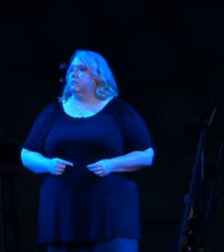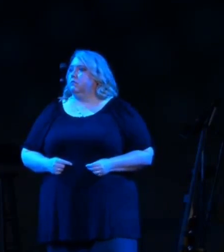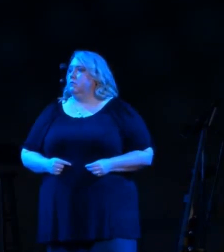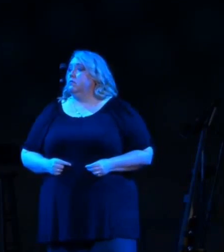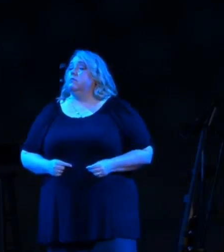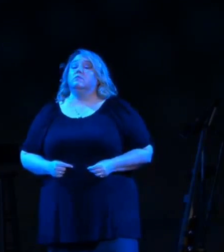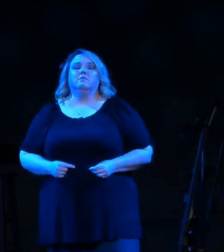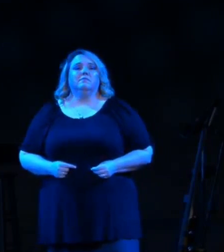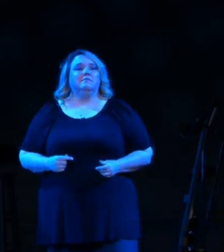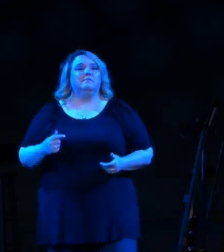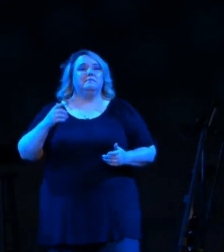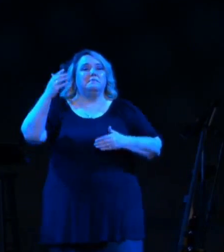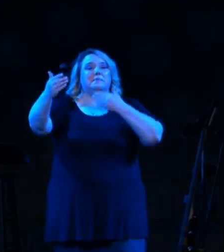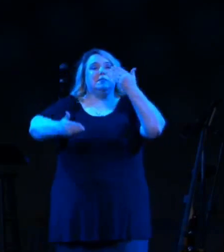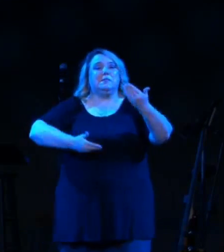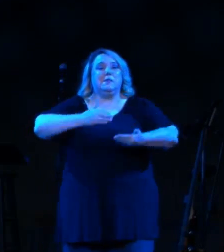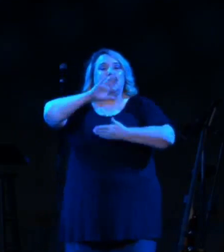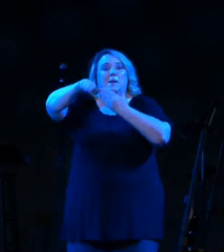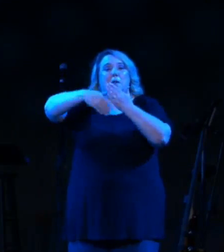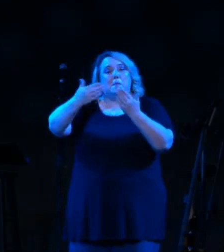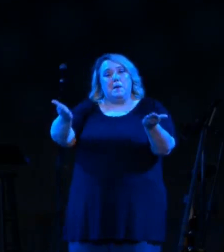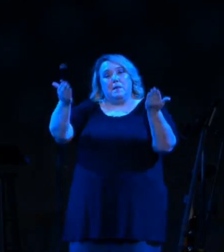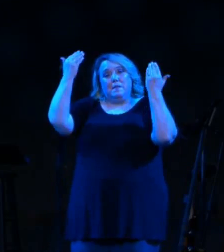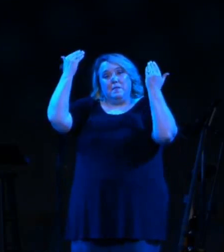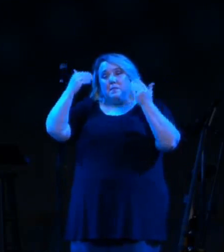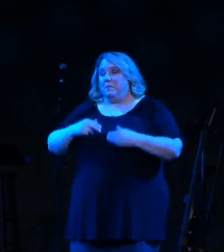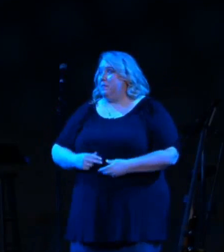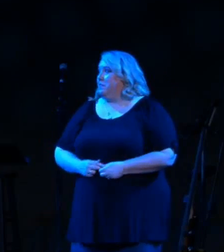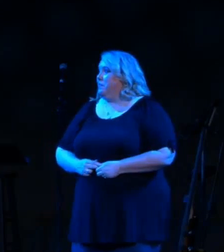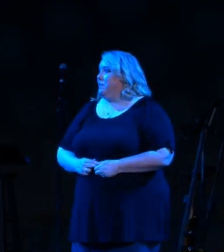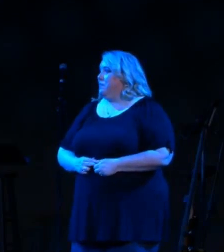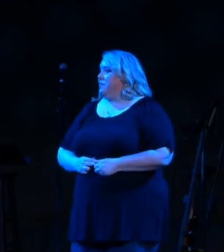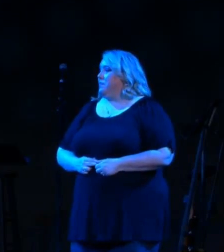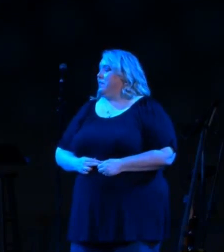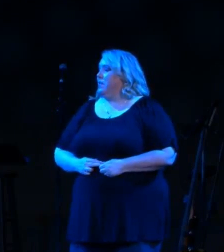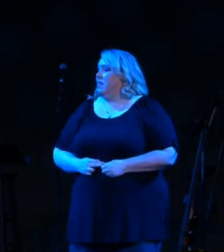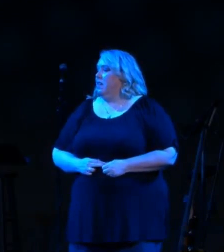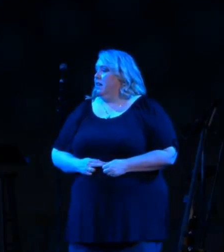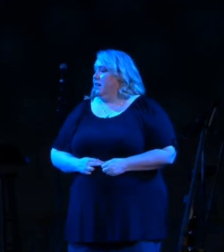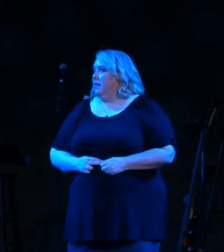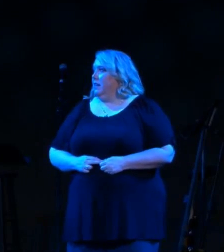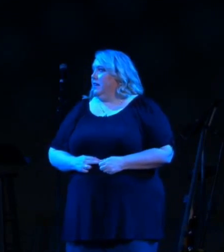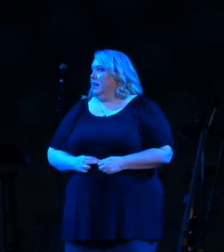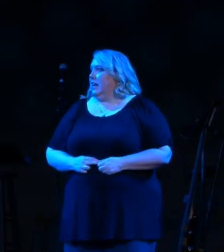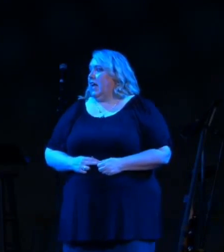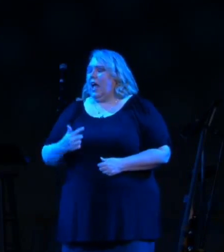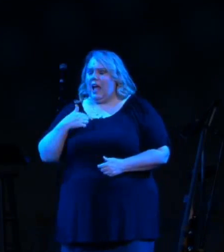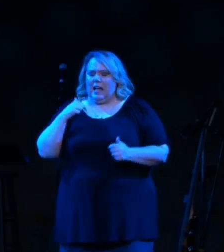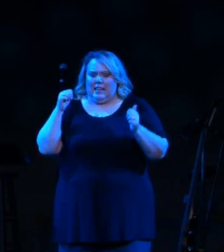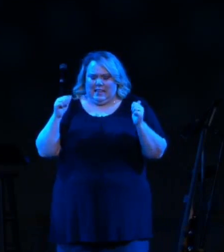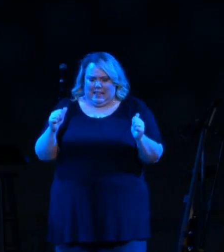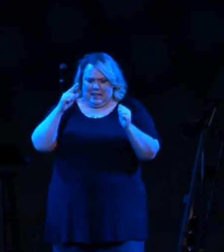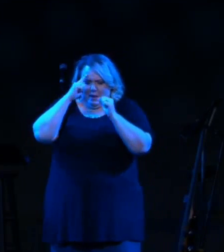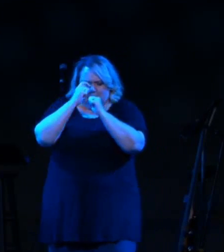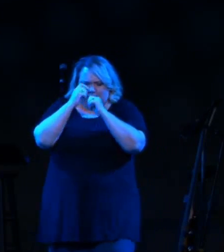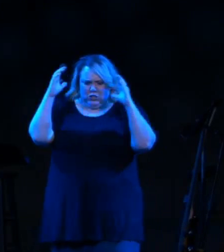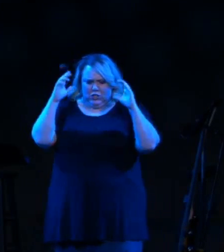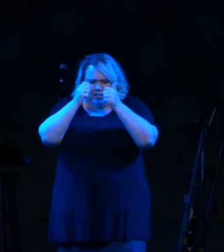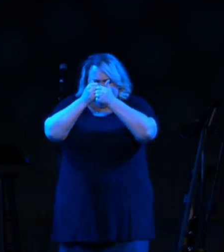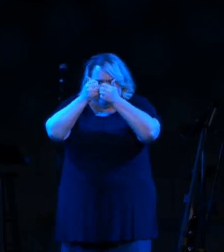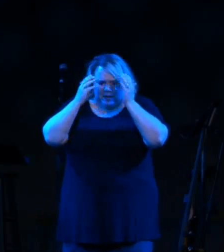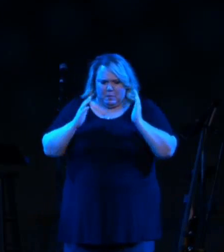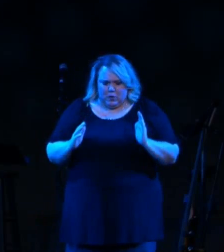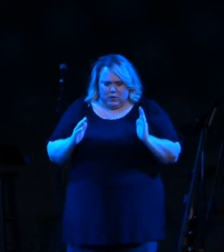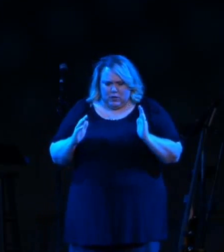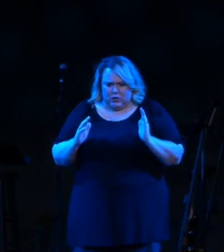for all. I can almost picture here, witness how the disciples and the followers